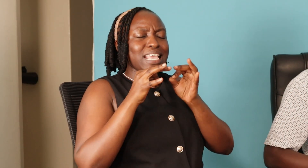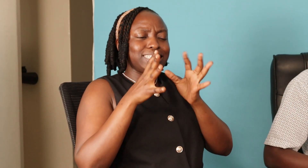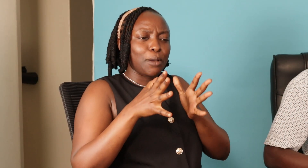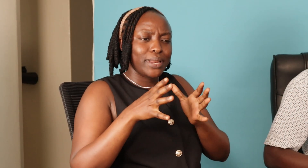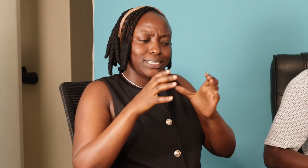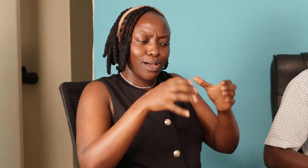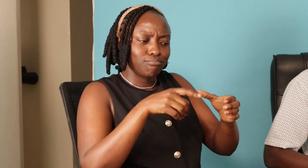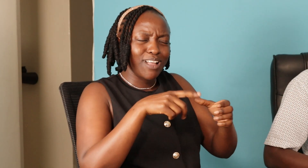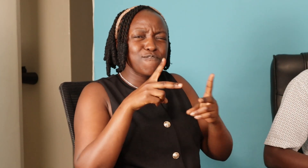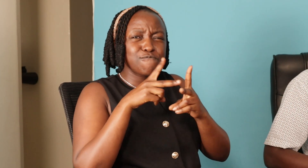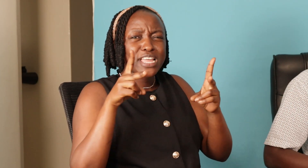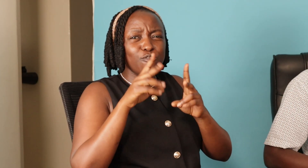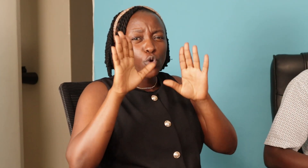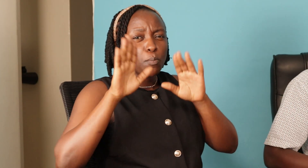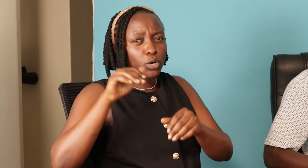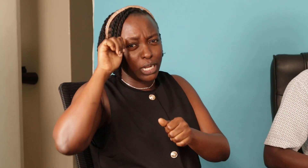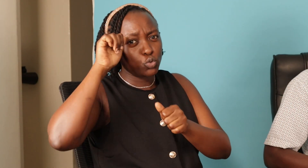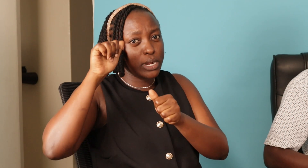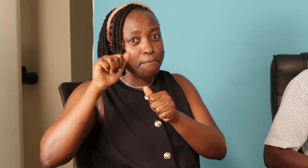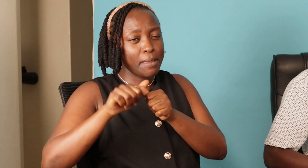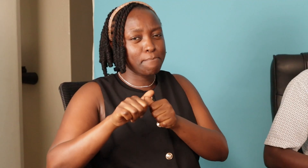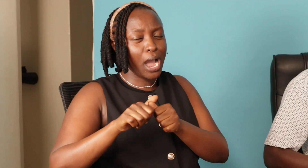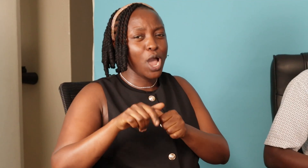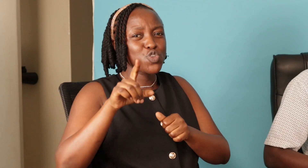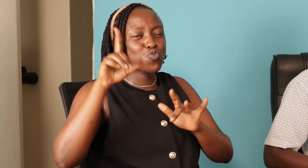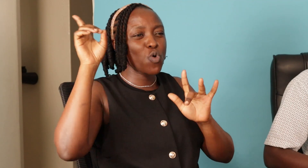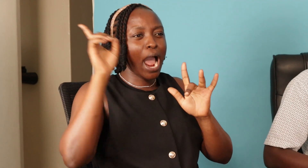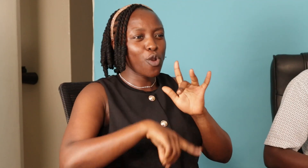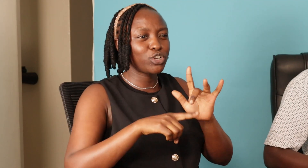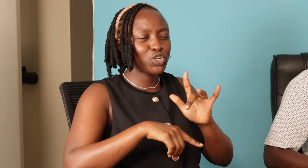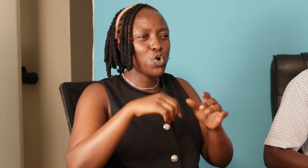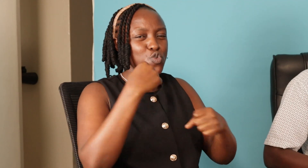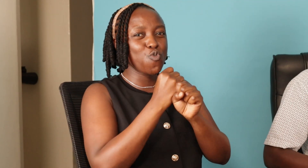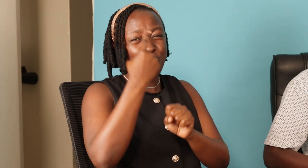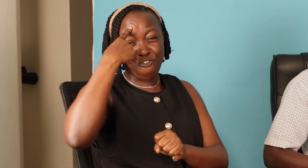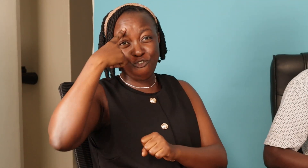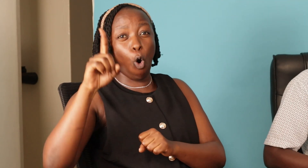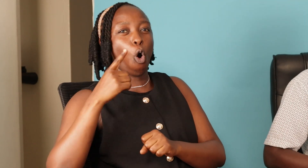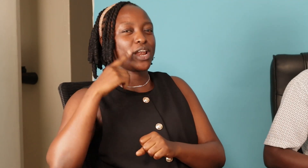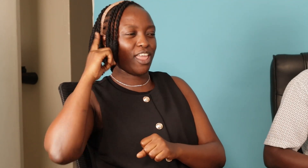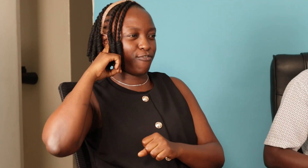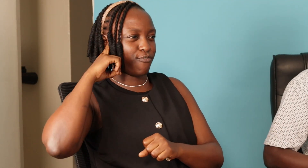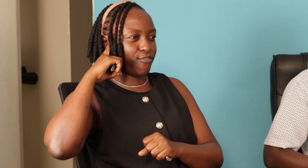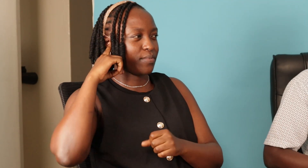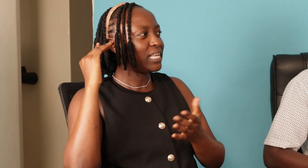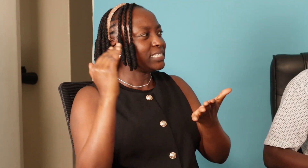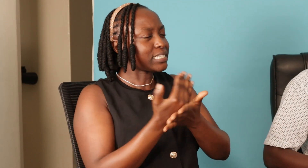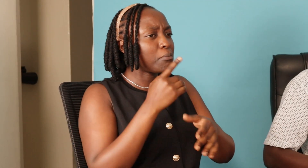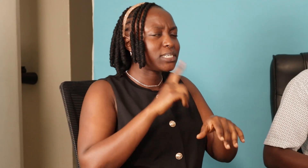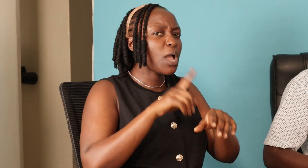big challenge. And in the interpretation community, it's very important as a sign language interpreter to know that you cannot work for